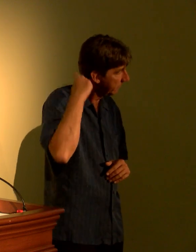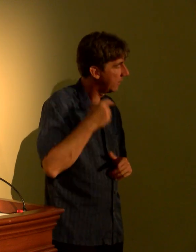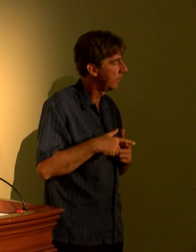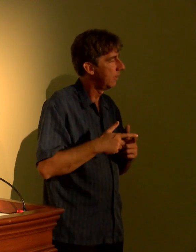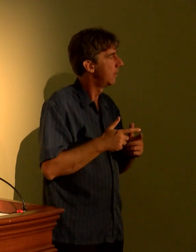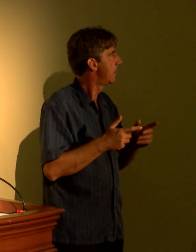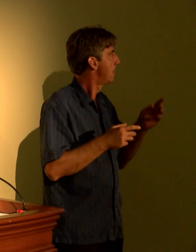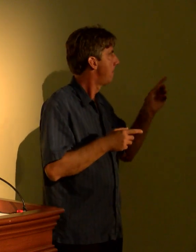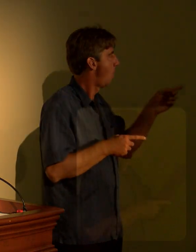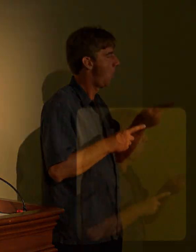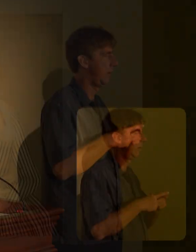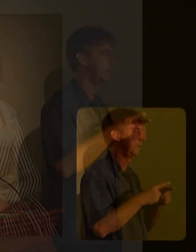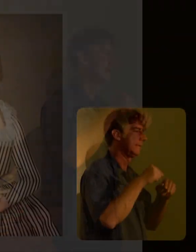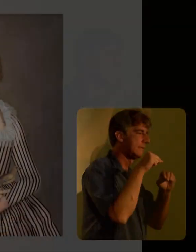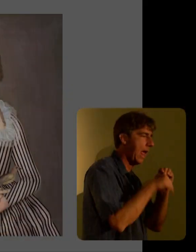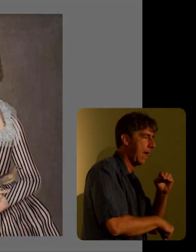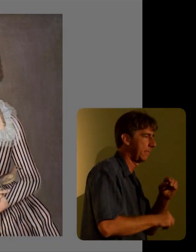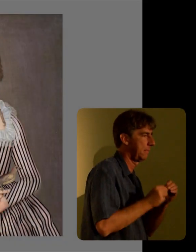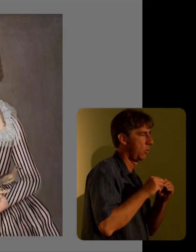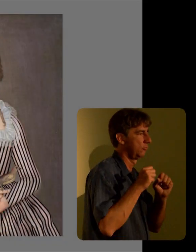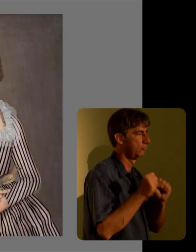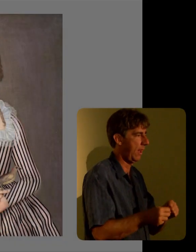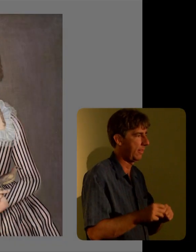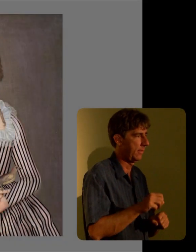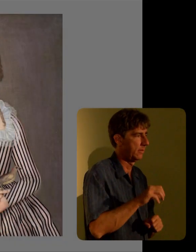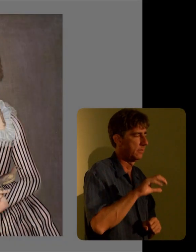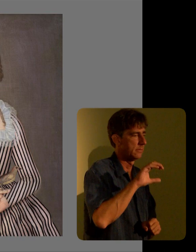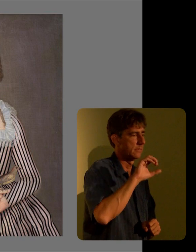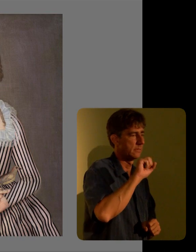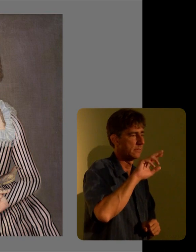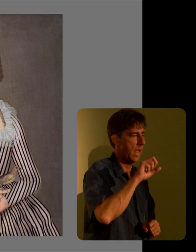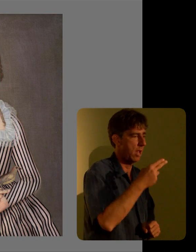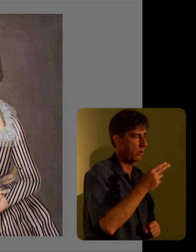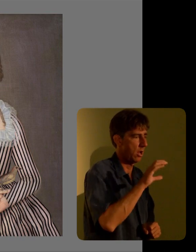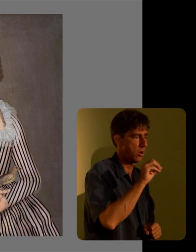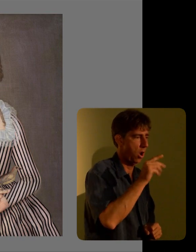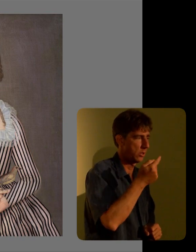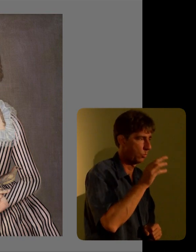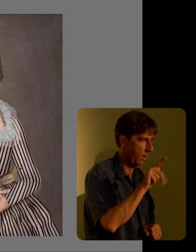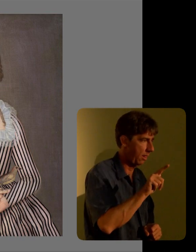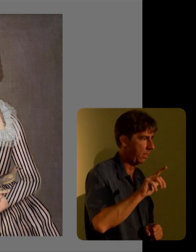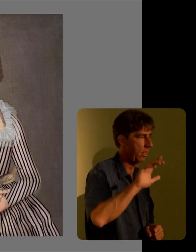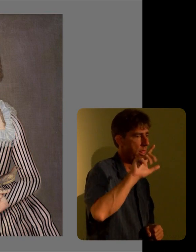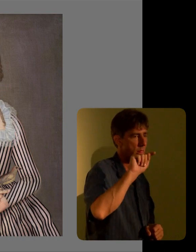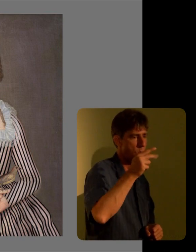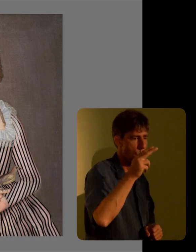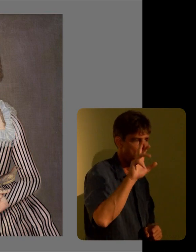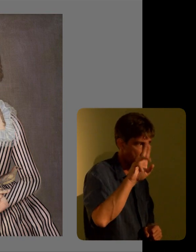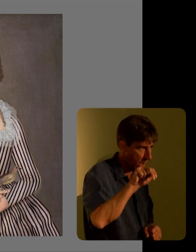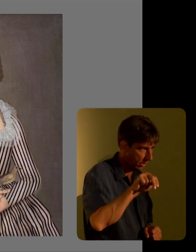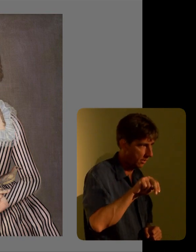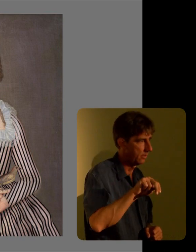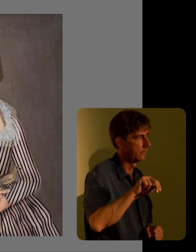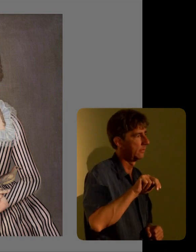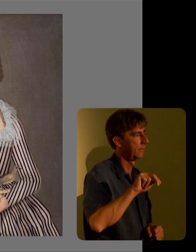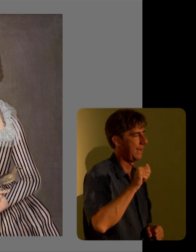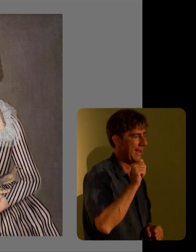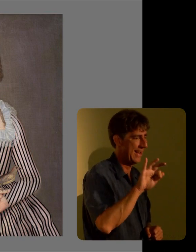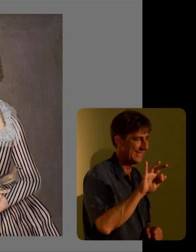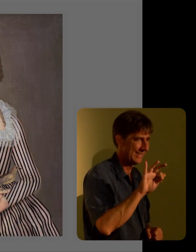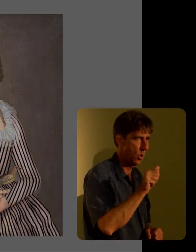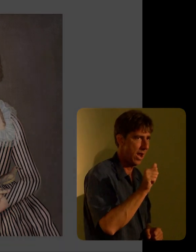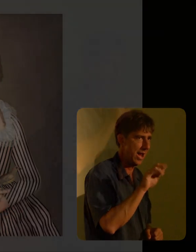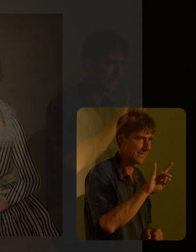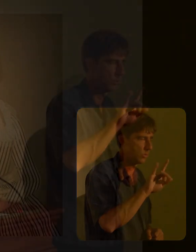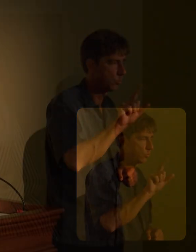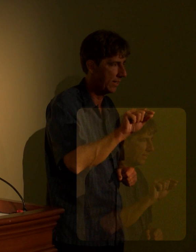characterizations. This is Sarah Cogswell Thornton, done in 1820. The faces sometimes get a little bit increasingly somber, more